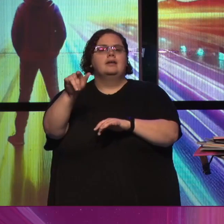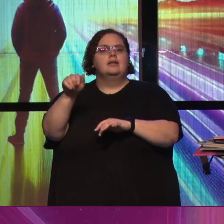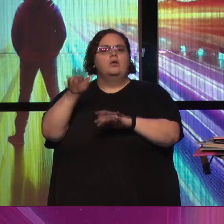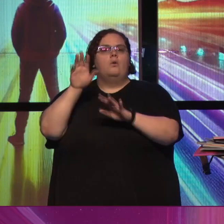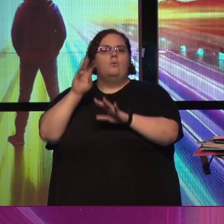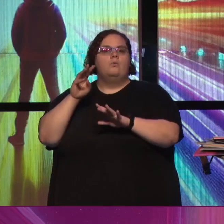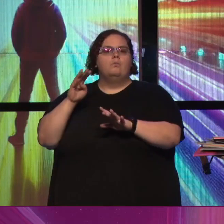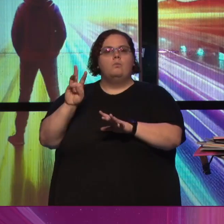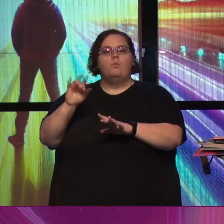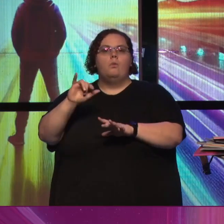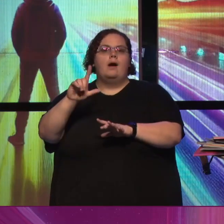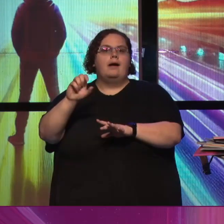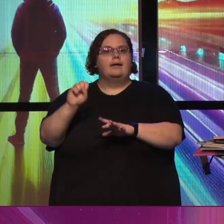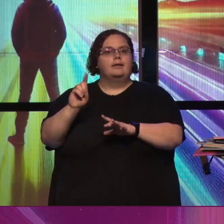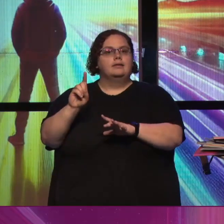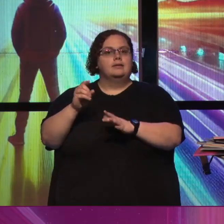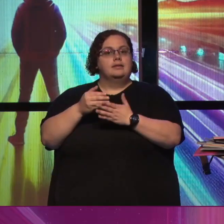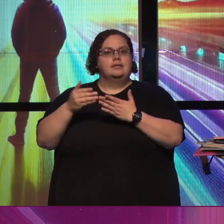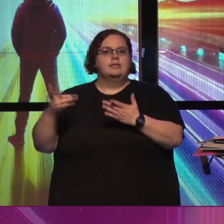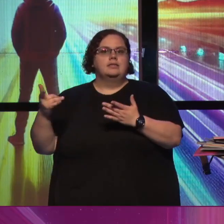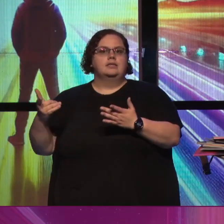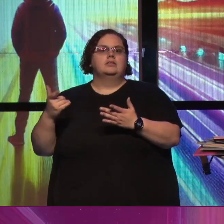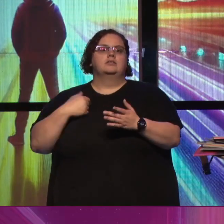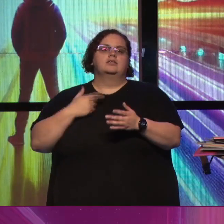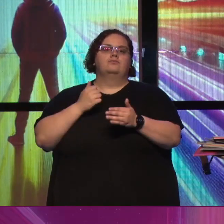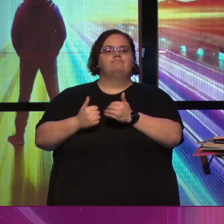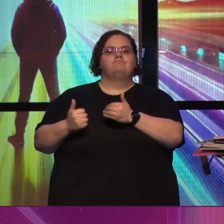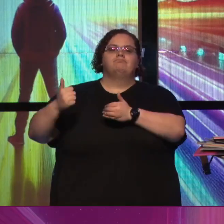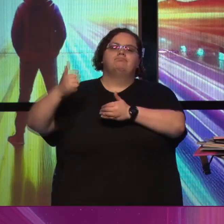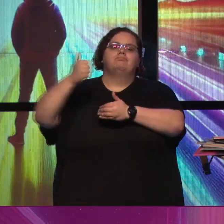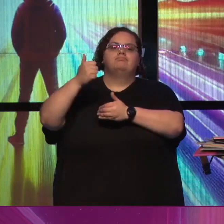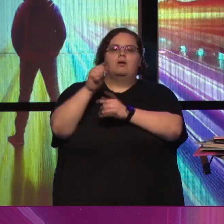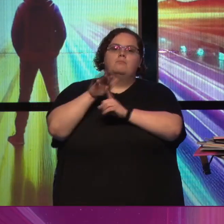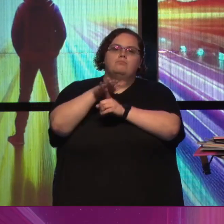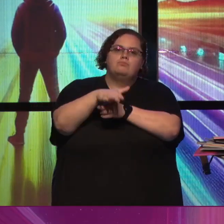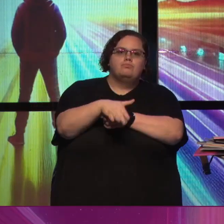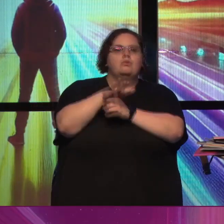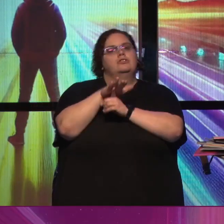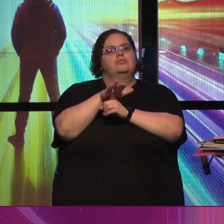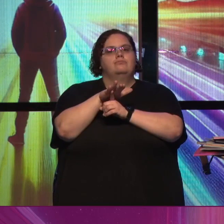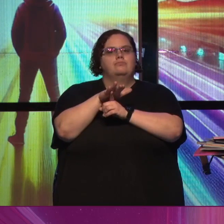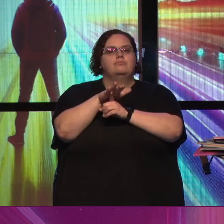domination through oppression and opulence. The very